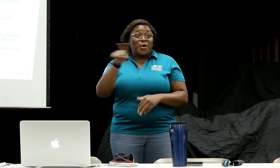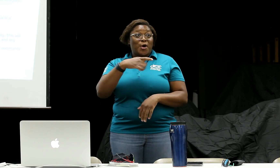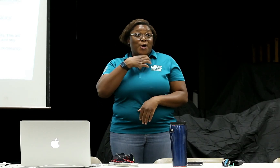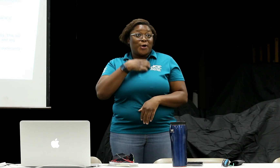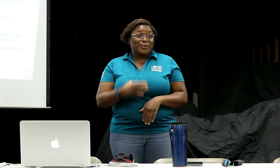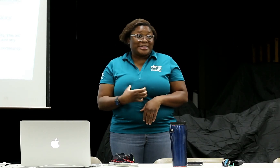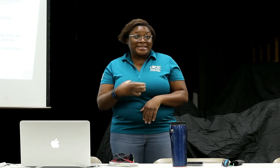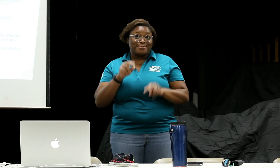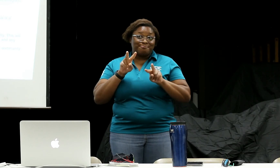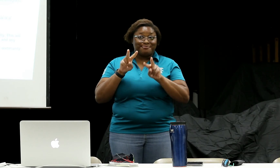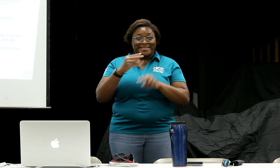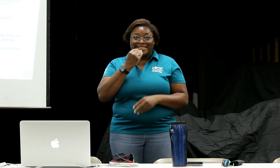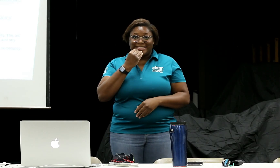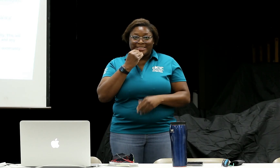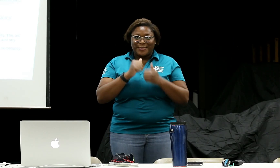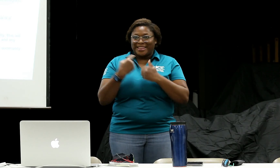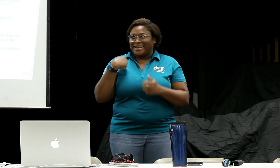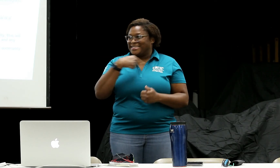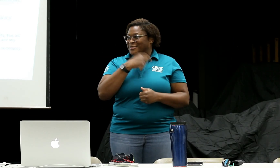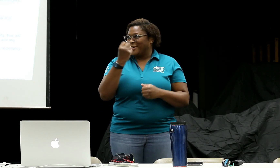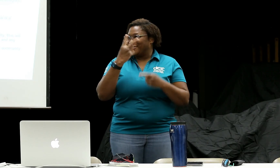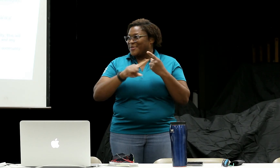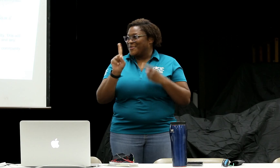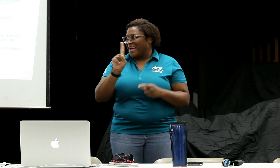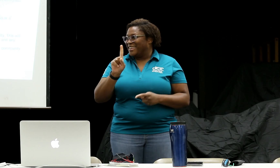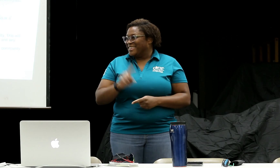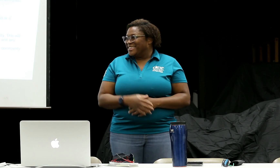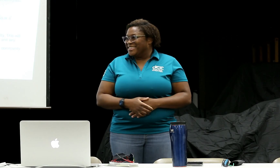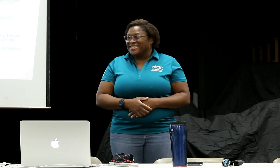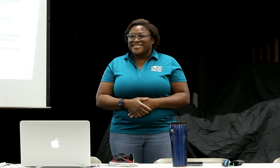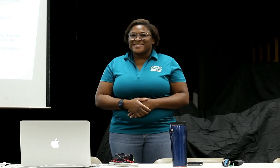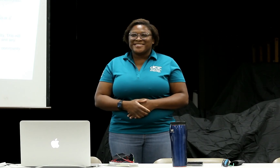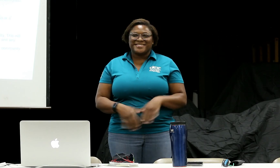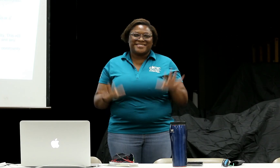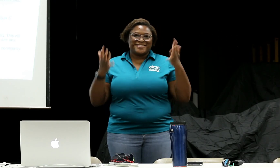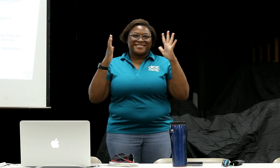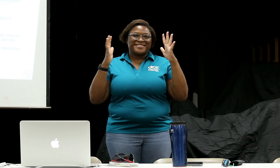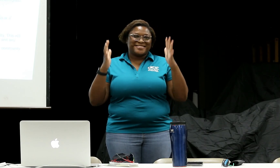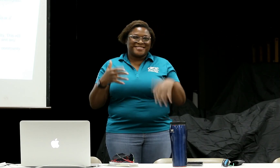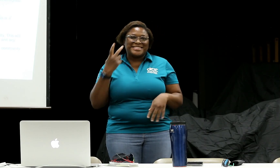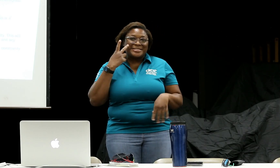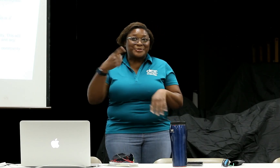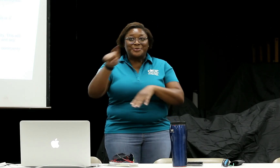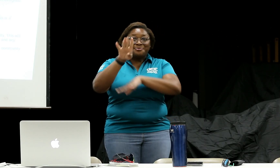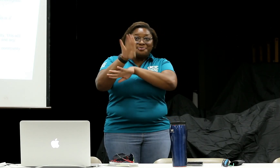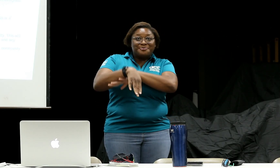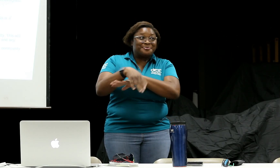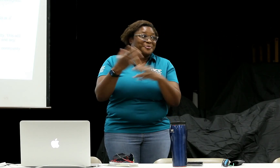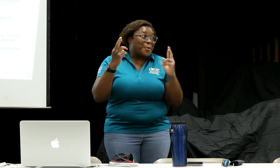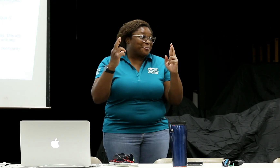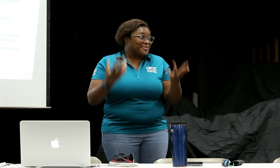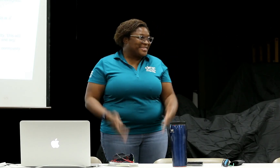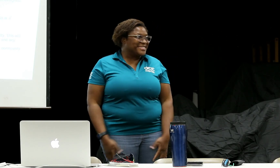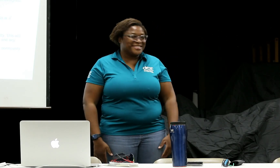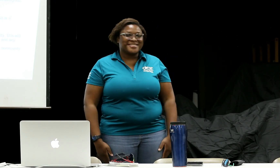So now we will wrap up. It's almost noon. Remember, this afternoon we have the